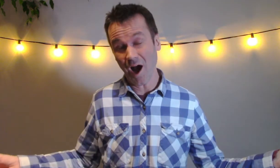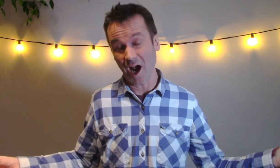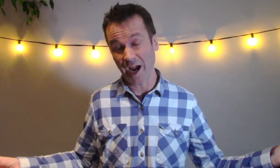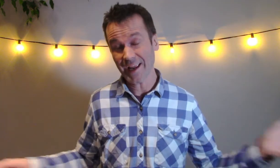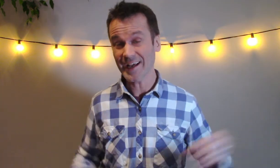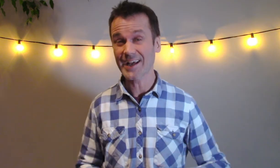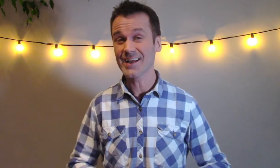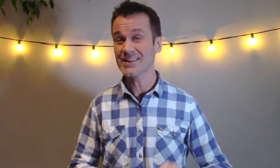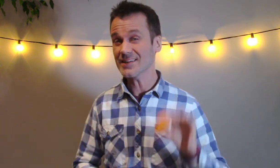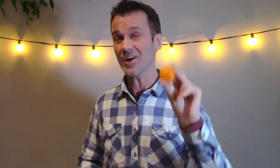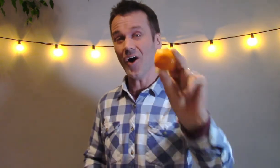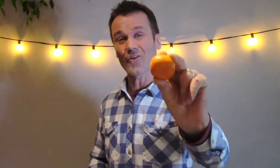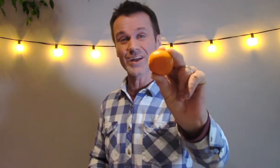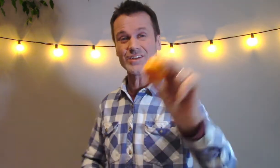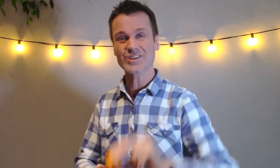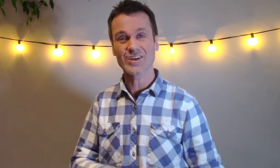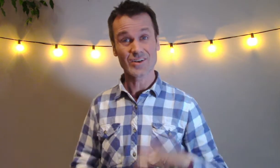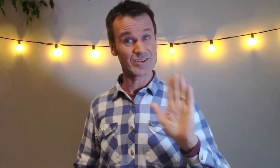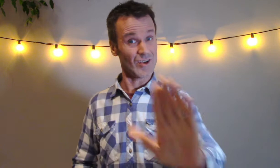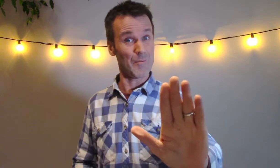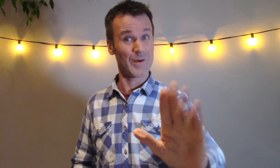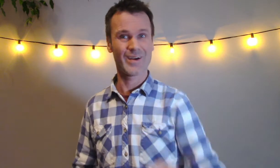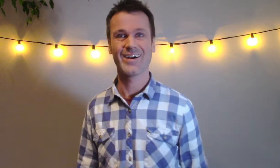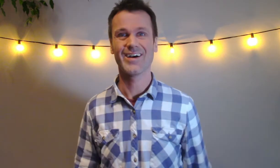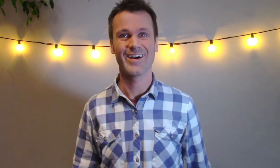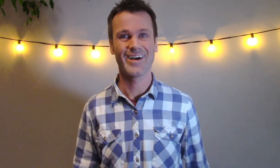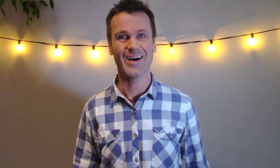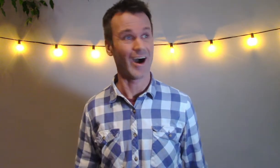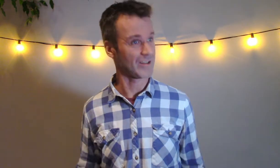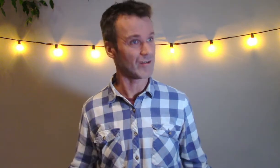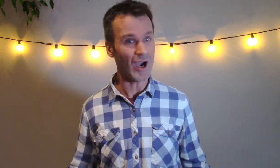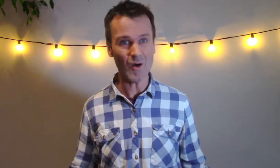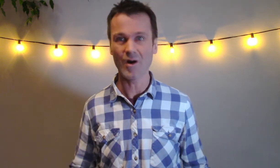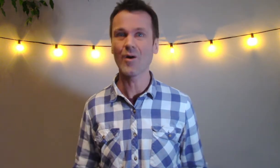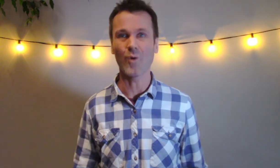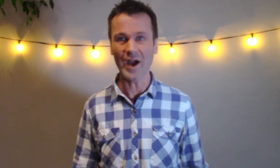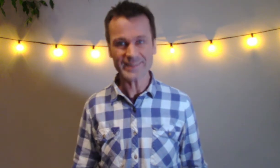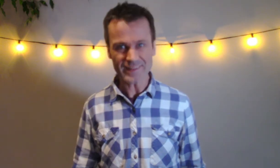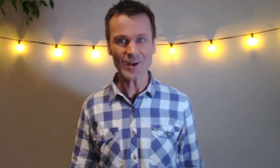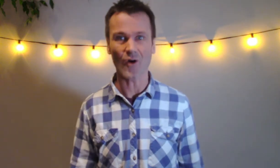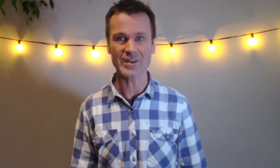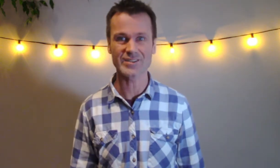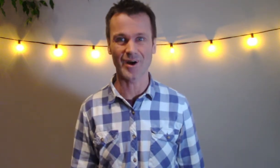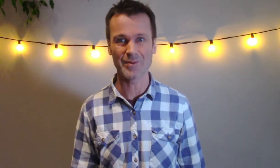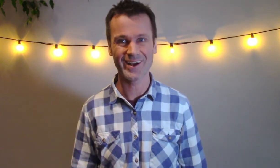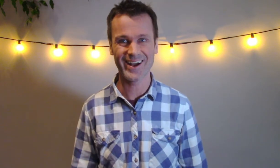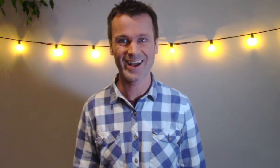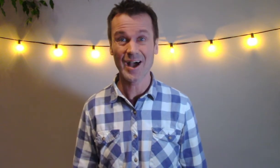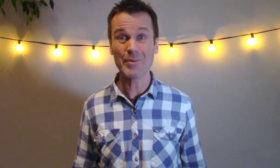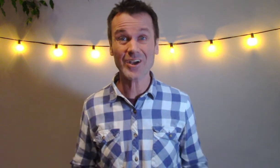Why did the orange stop? I don't know. Why did the orange stop?